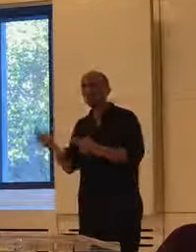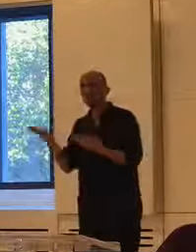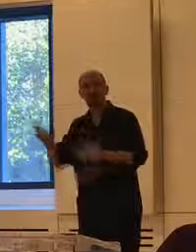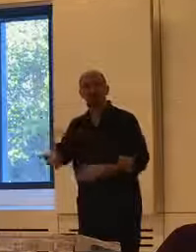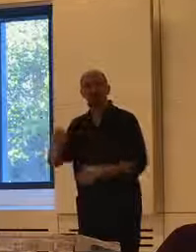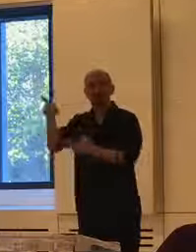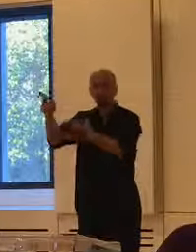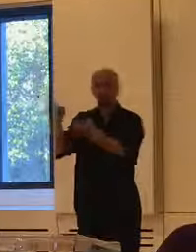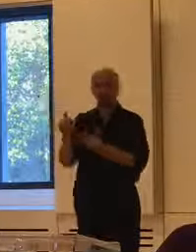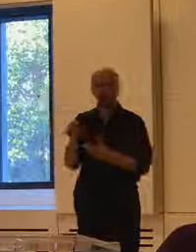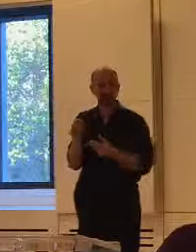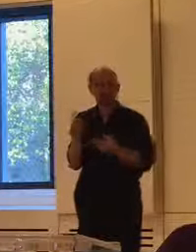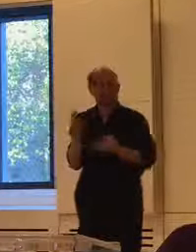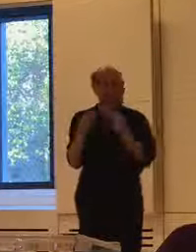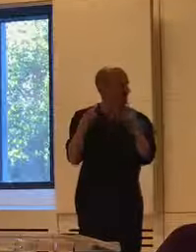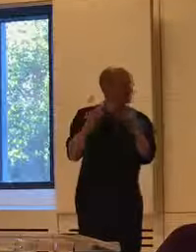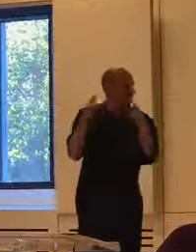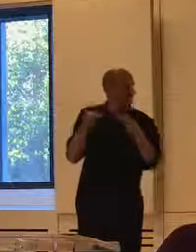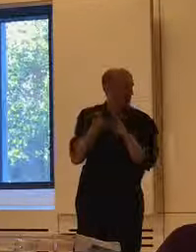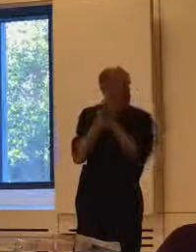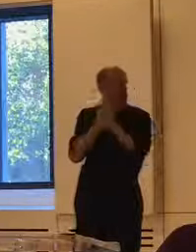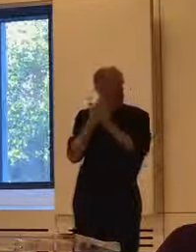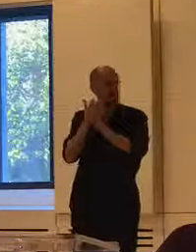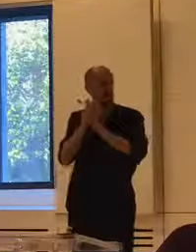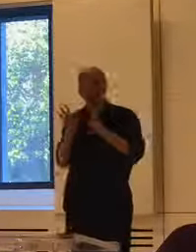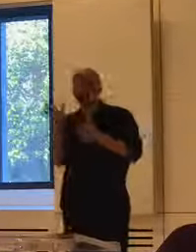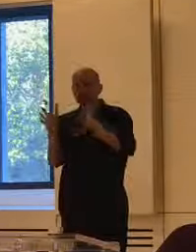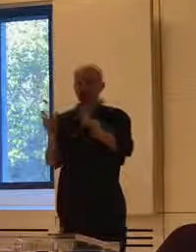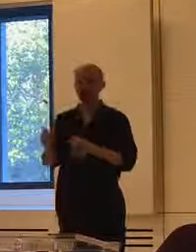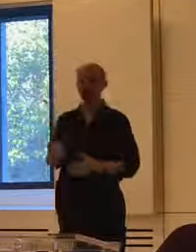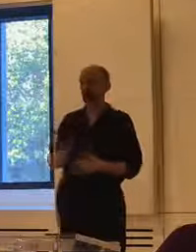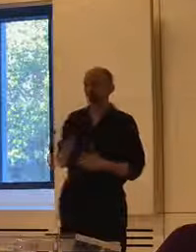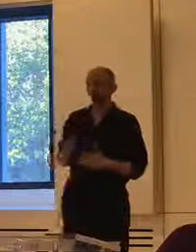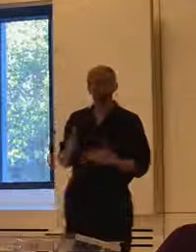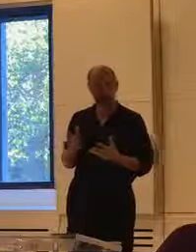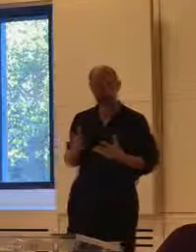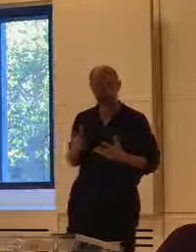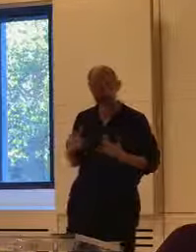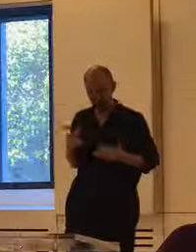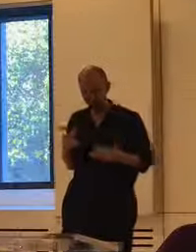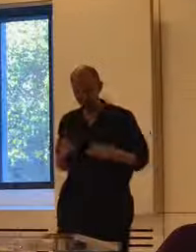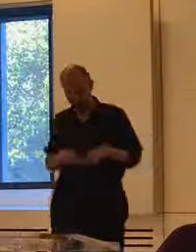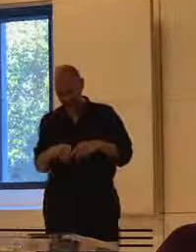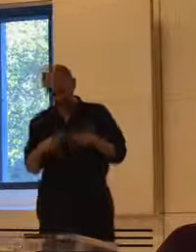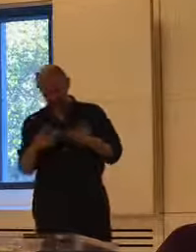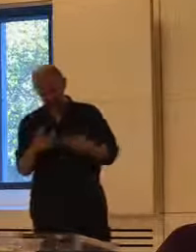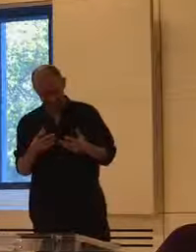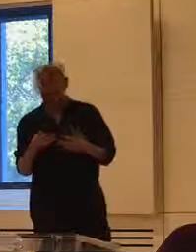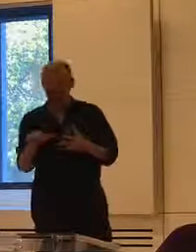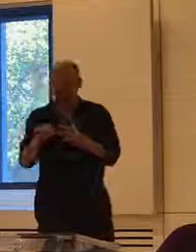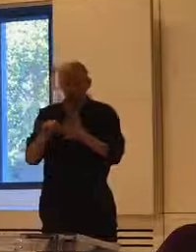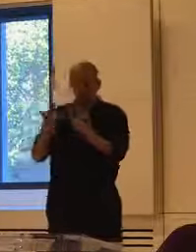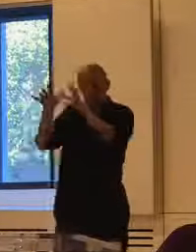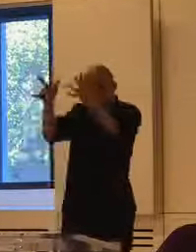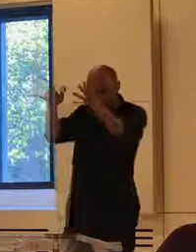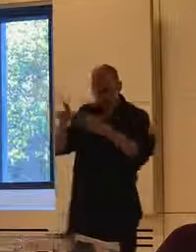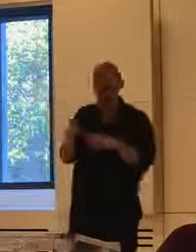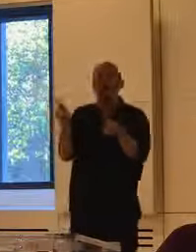seems, where was the language that was, it used to be, it seems to be a lot of home sign going on, and there were